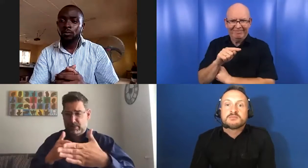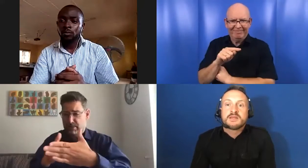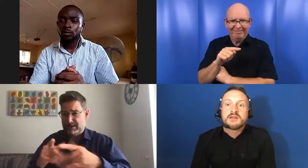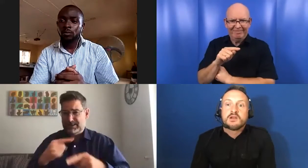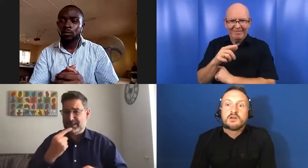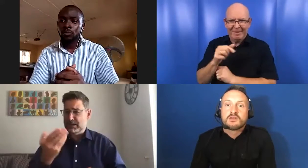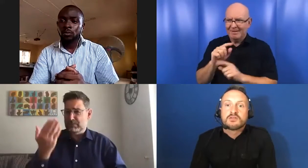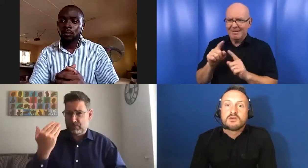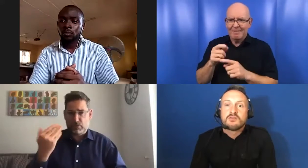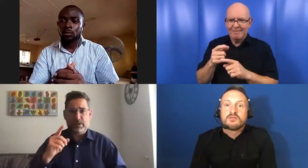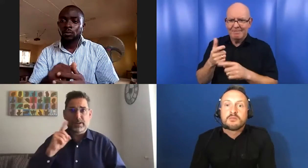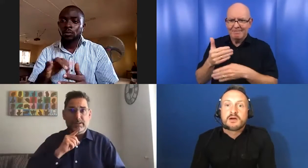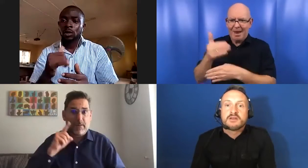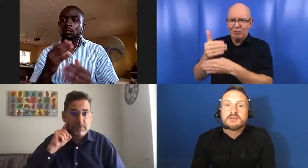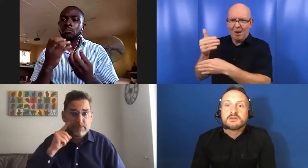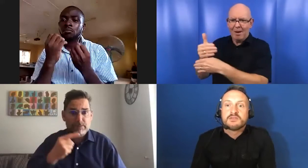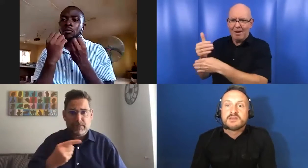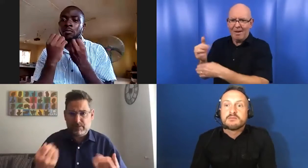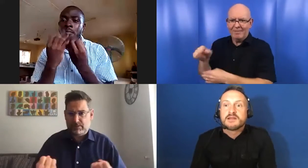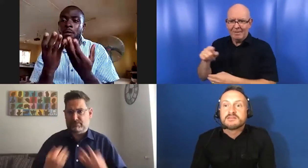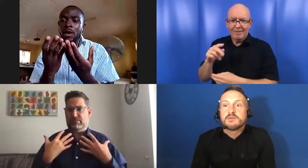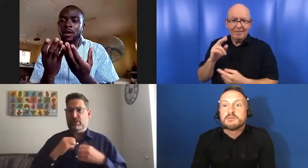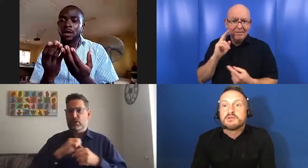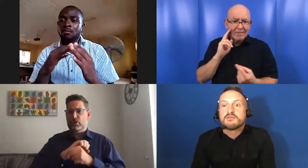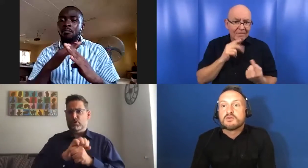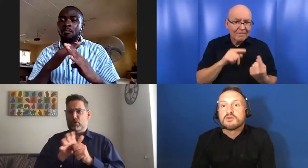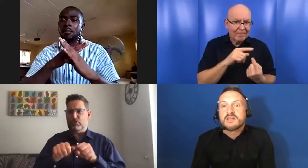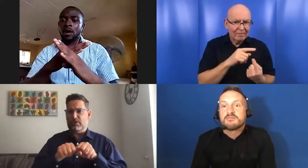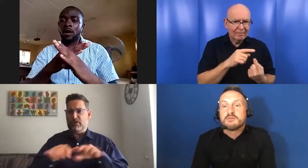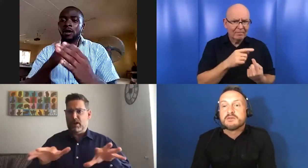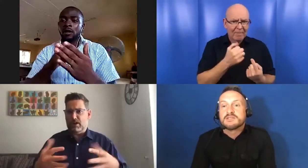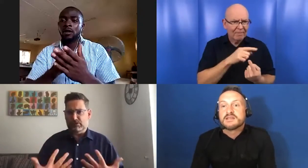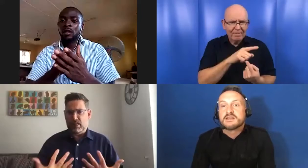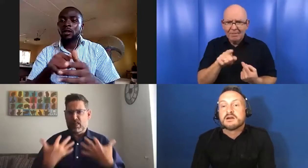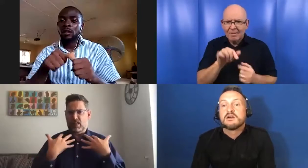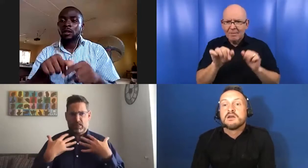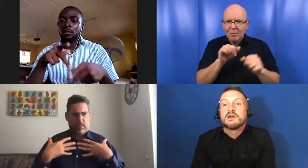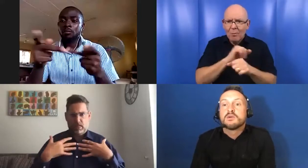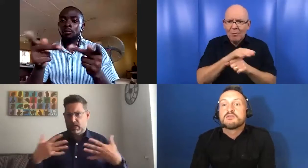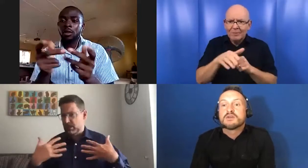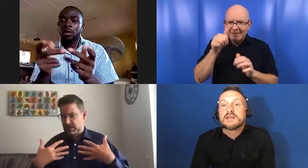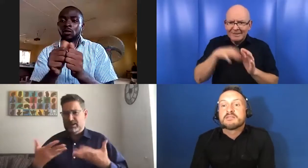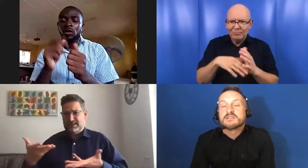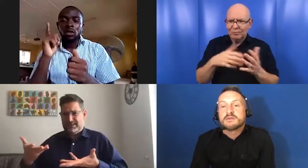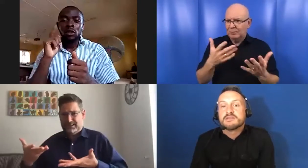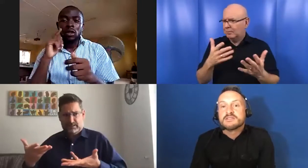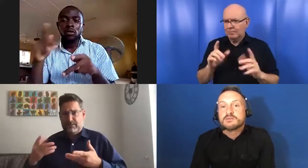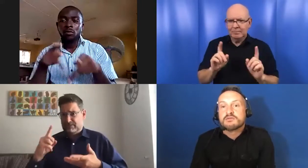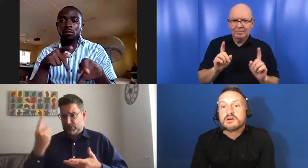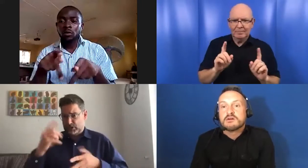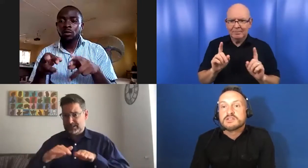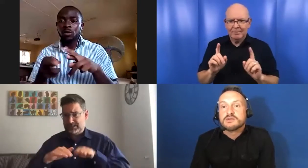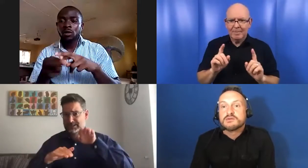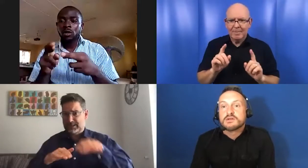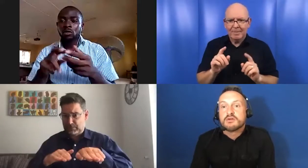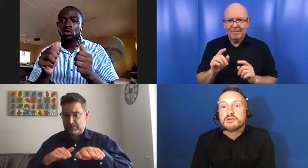There's been lots of barriers that we've seen in place at the moment for deaf people in particular who have relayed their experiences with